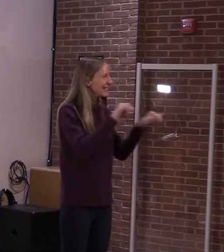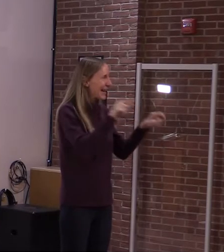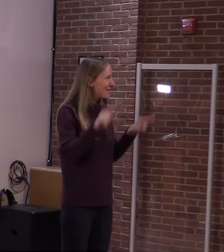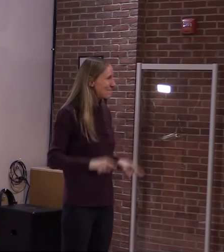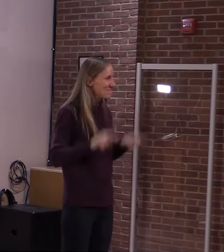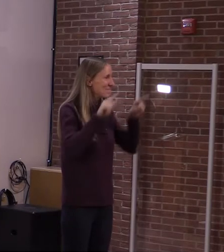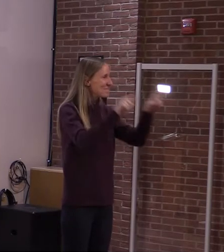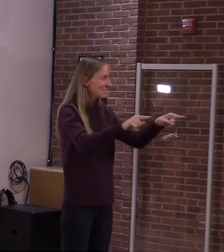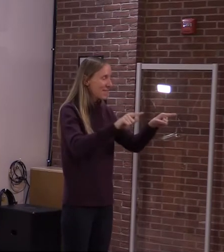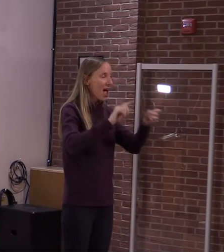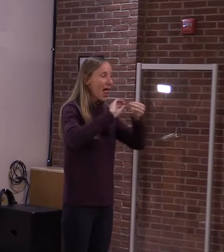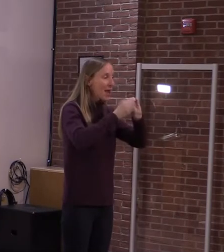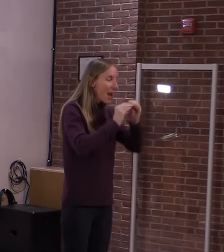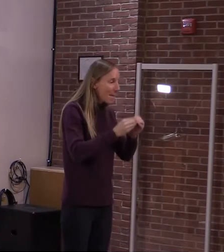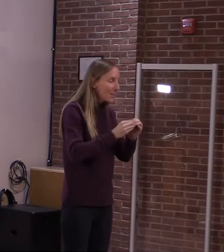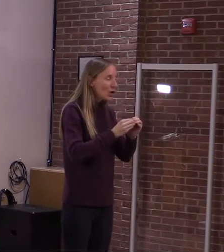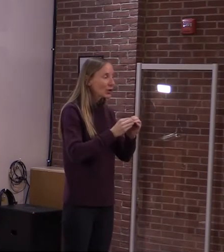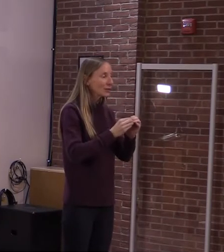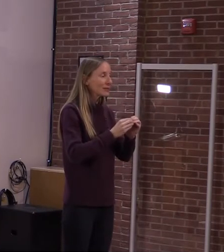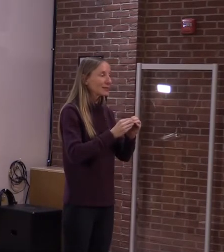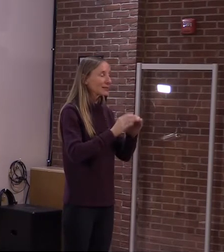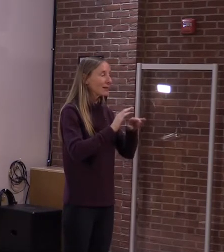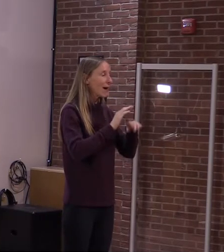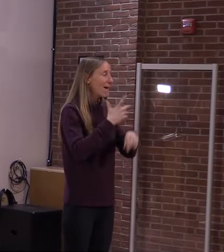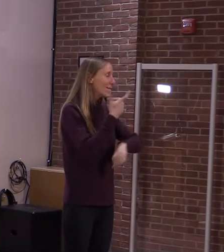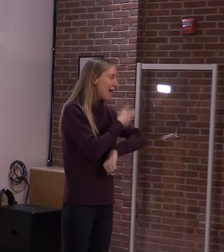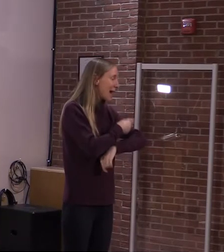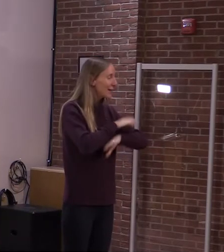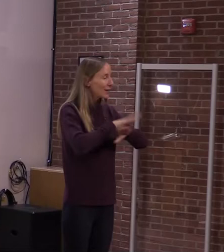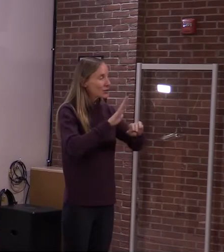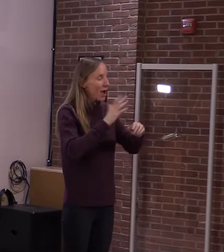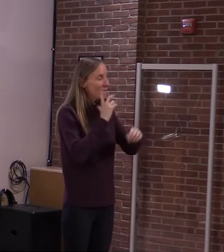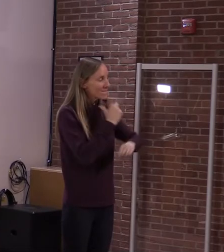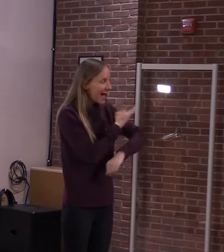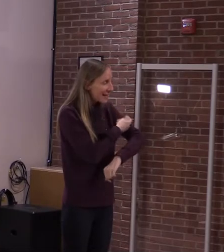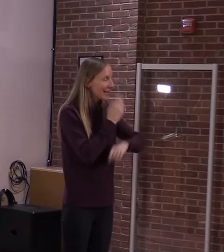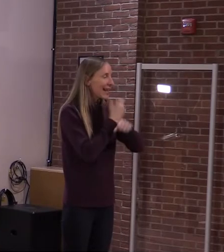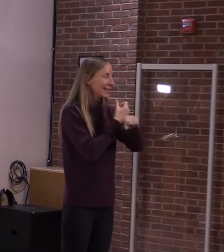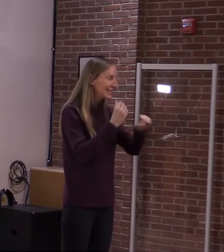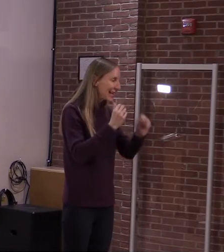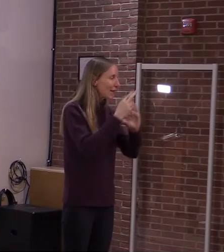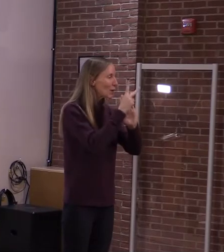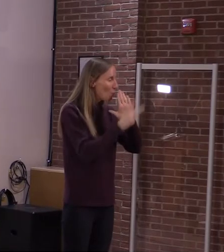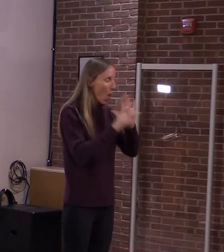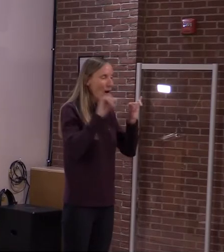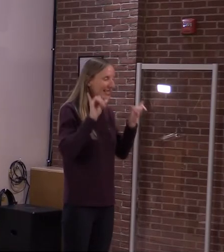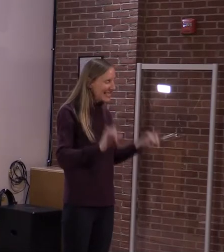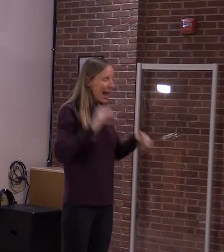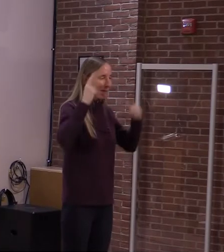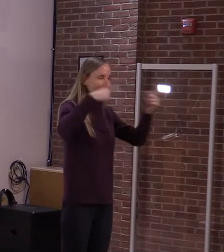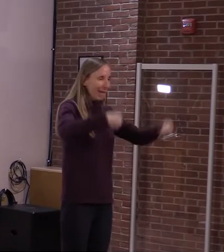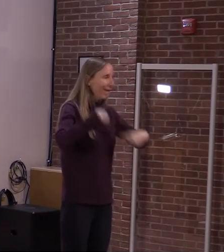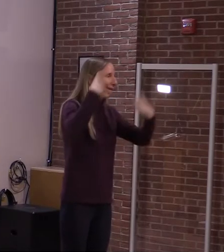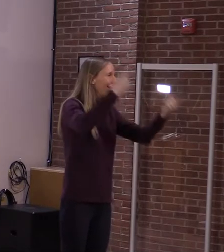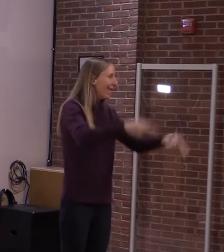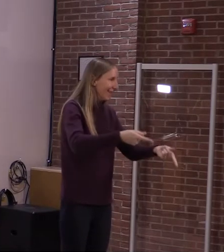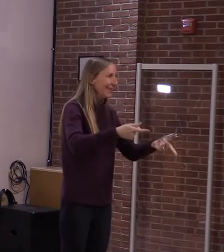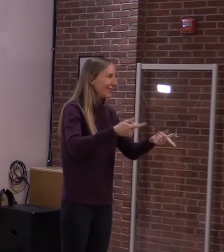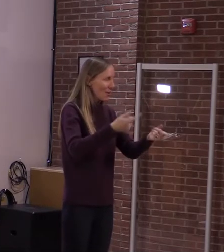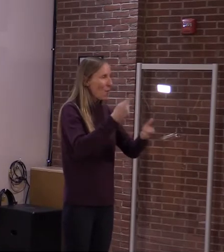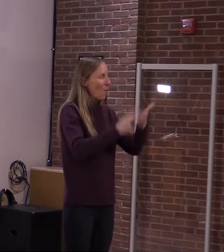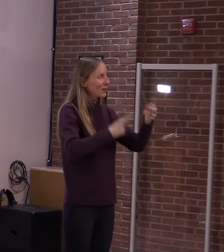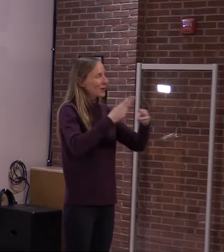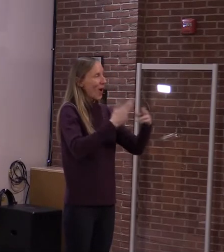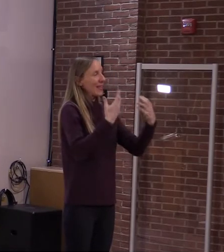of group size. But also follow the safety provisions of our Safe and Healthy Schools guidance.